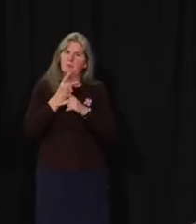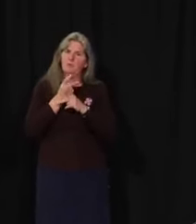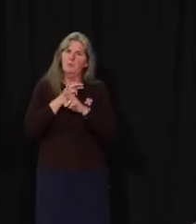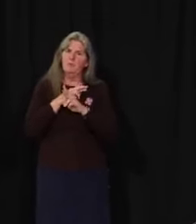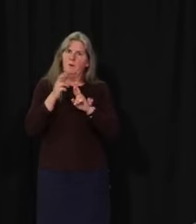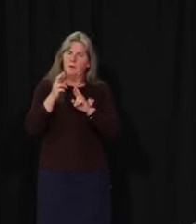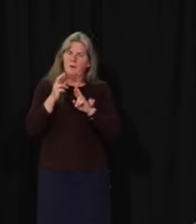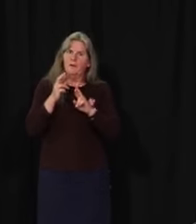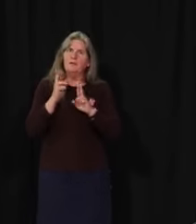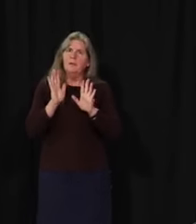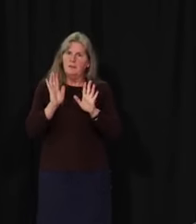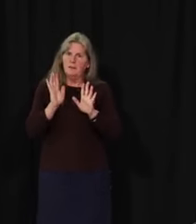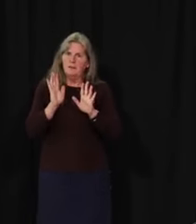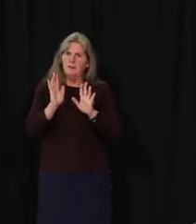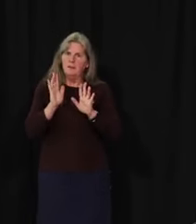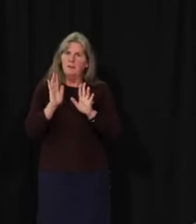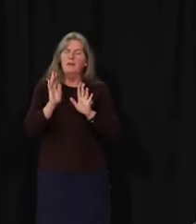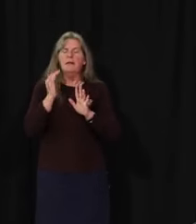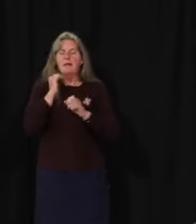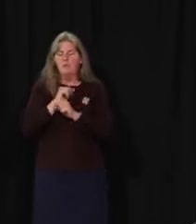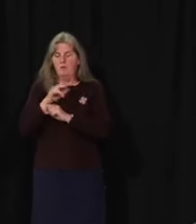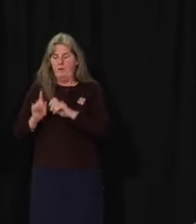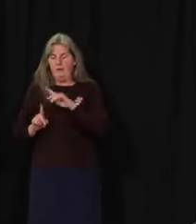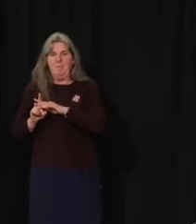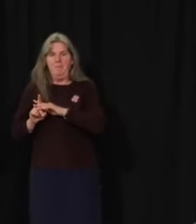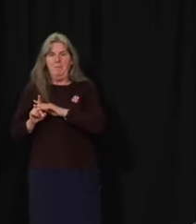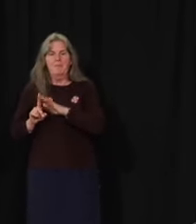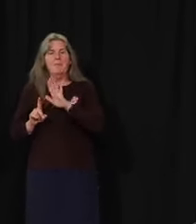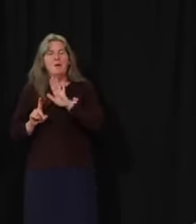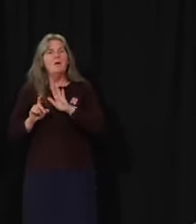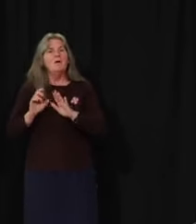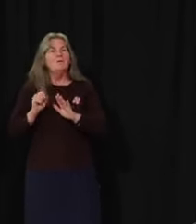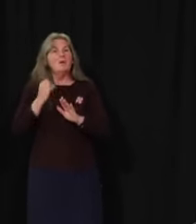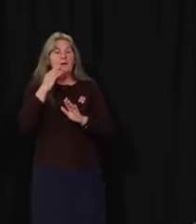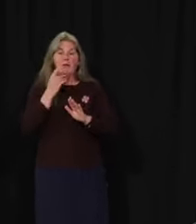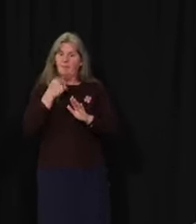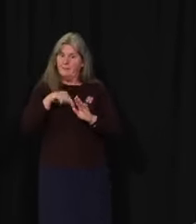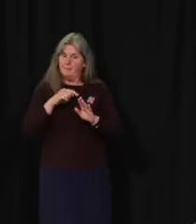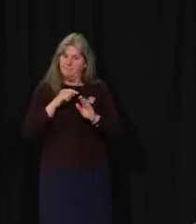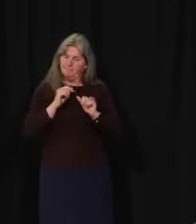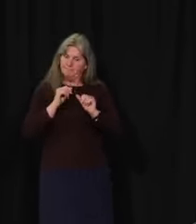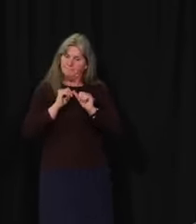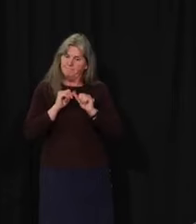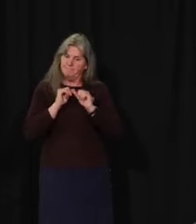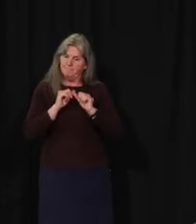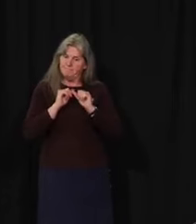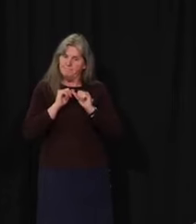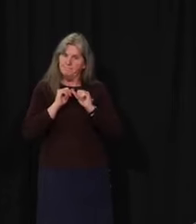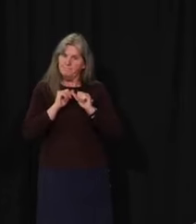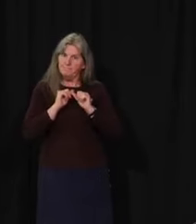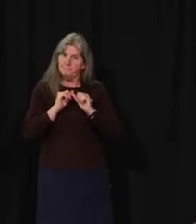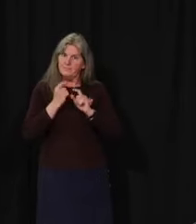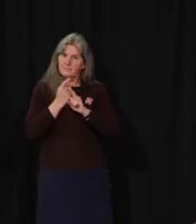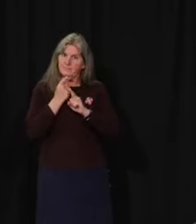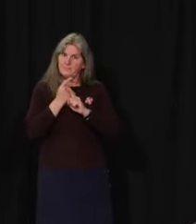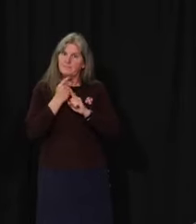of COVID that might come back to Canada. So if we do this well, we can tolerate